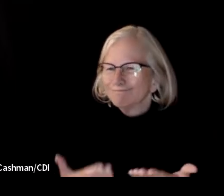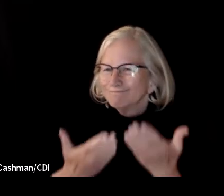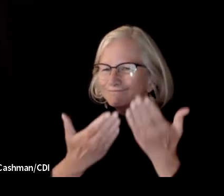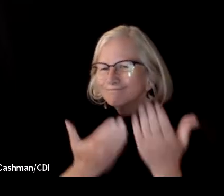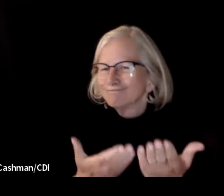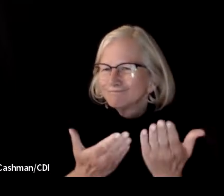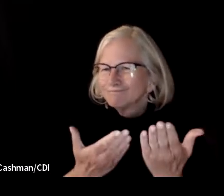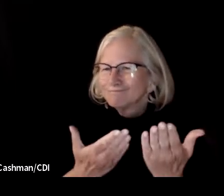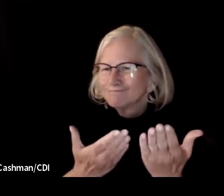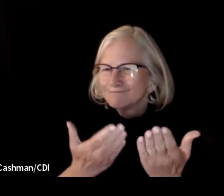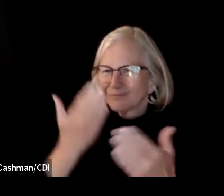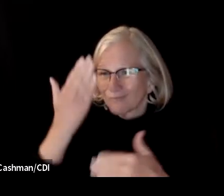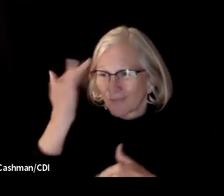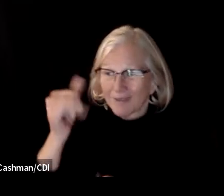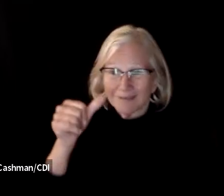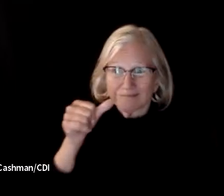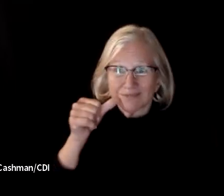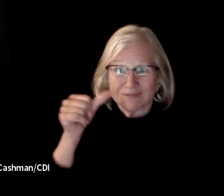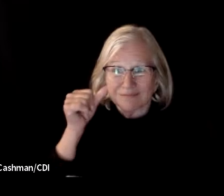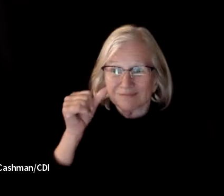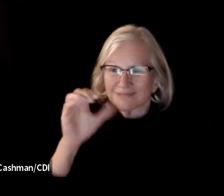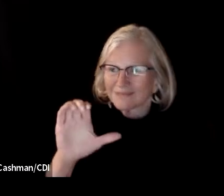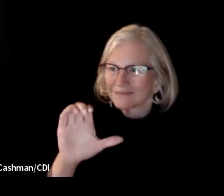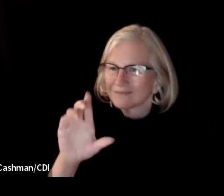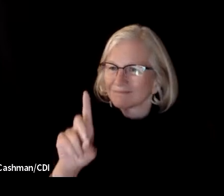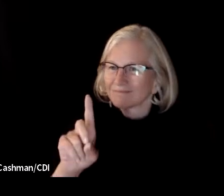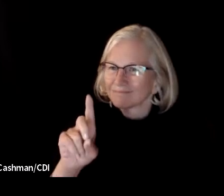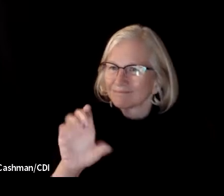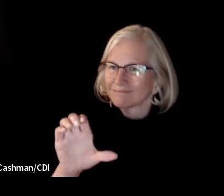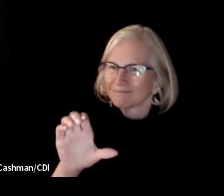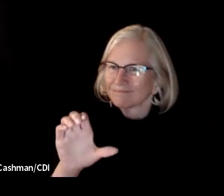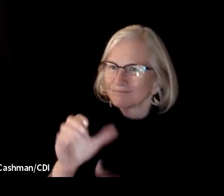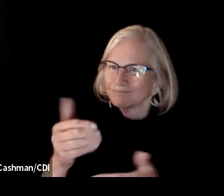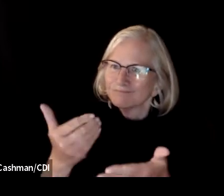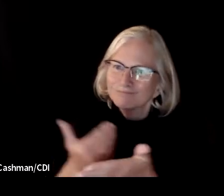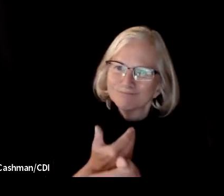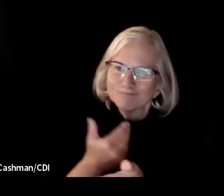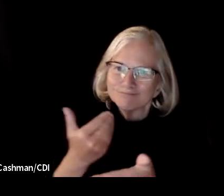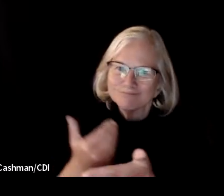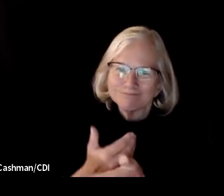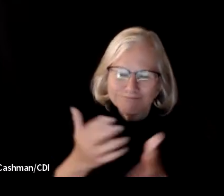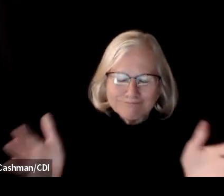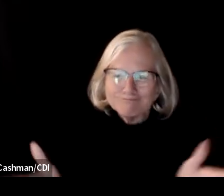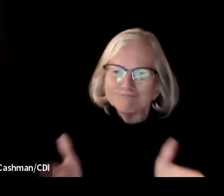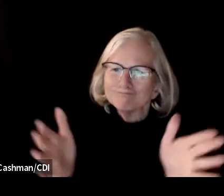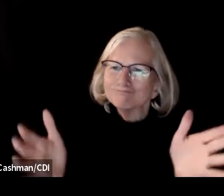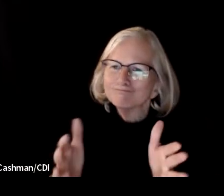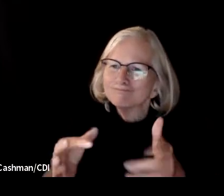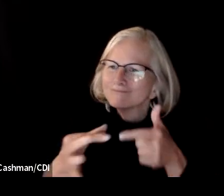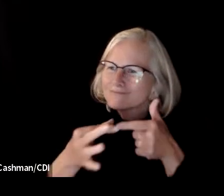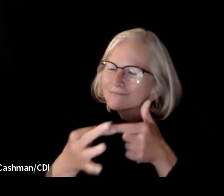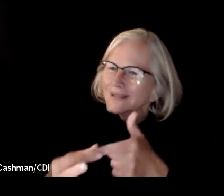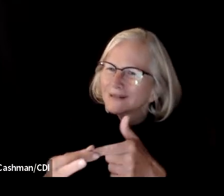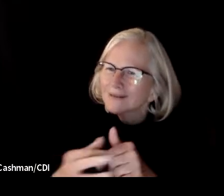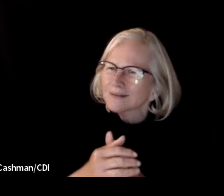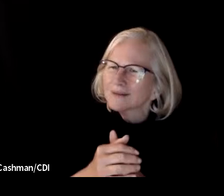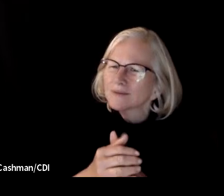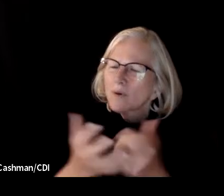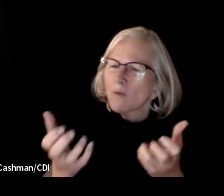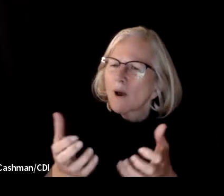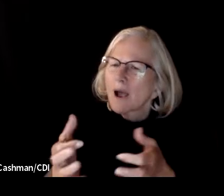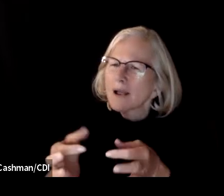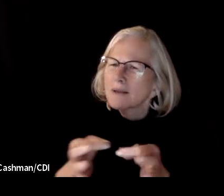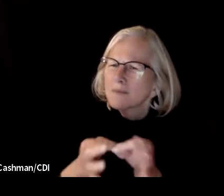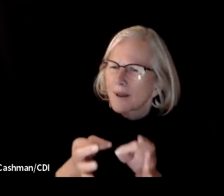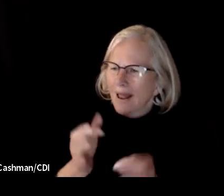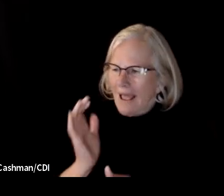updated their guidance just yesterday, we wanted to get our recommendations strongly endorsing the CDC guidance out as soon as we